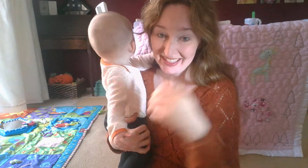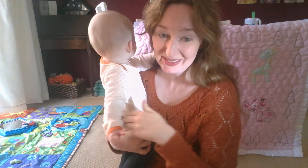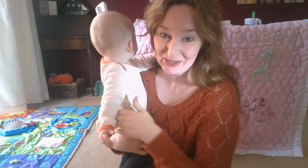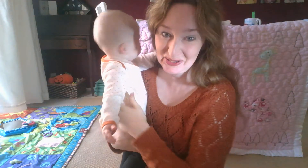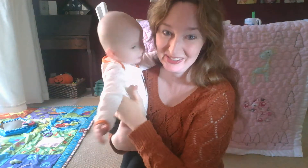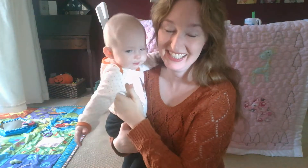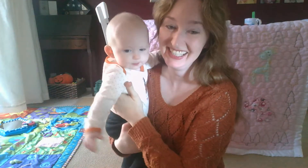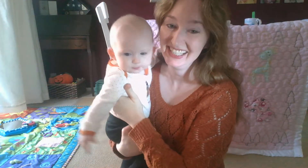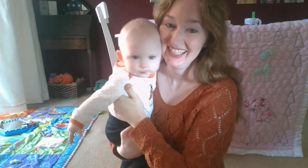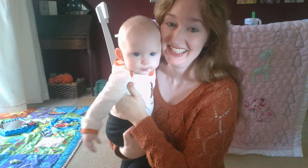So